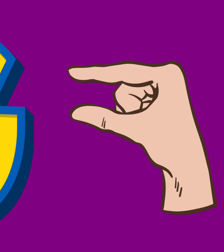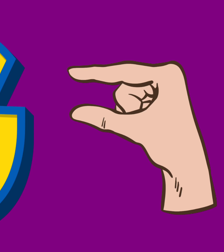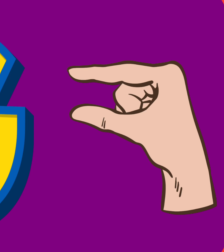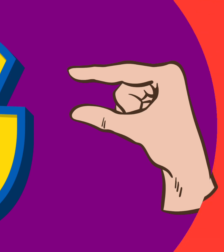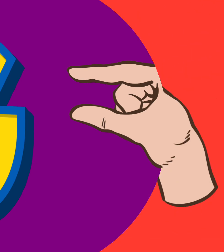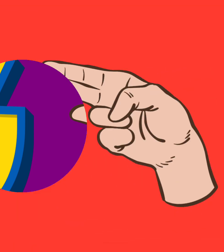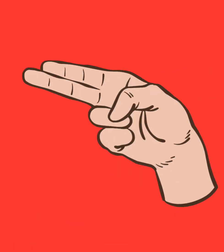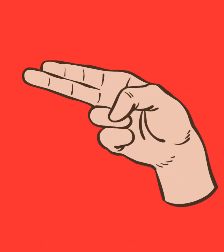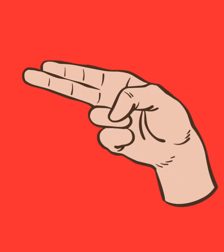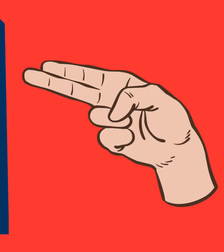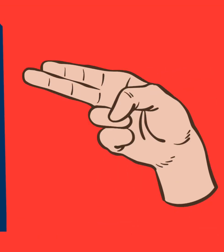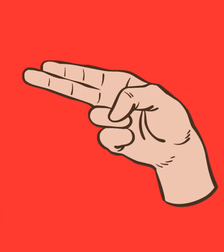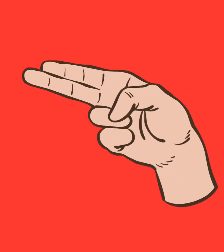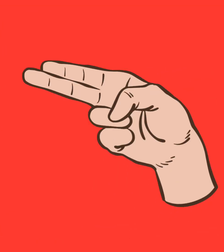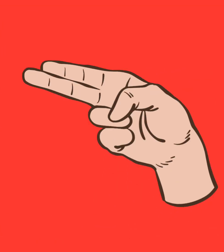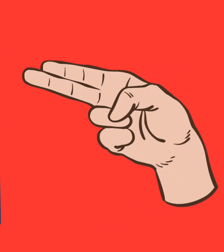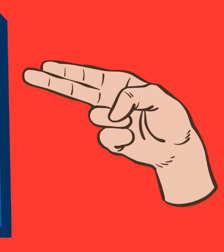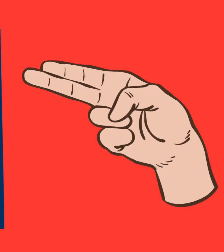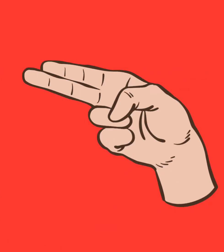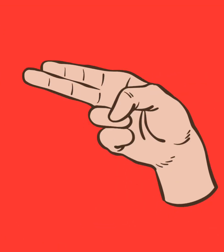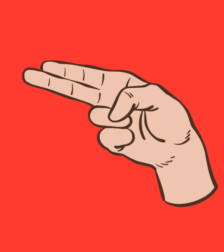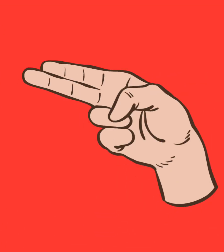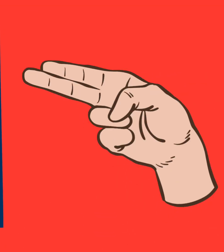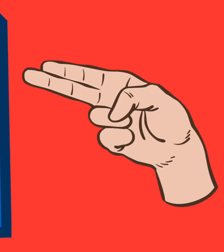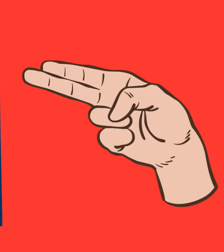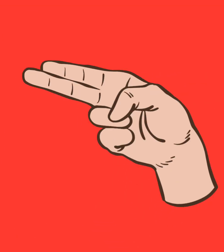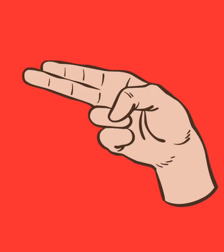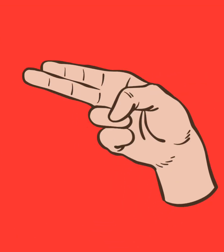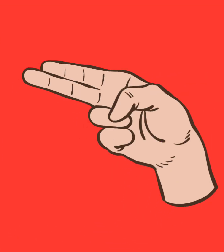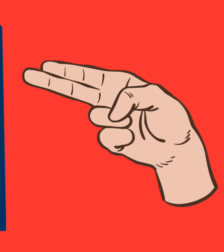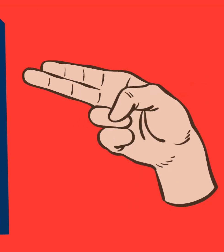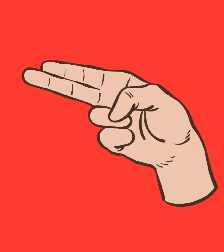Here's the letter H. Keep two fingers straight and hold them sideways. H.